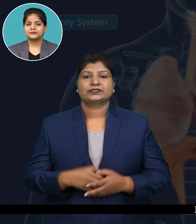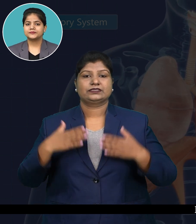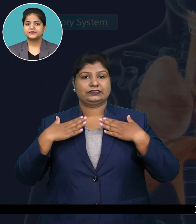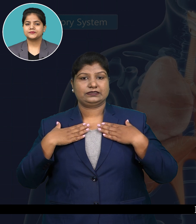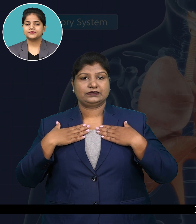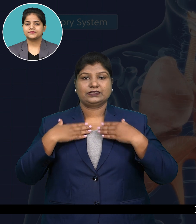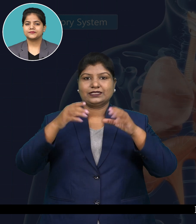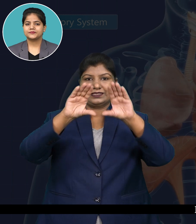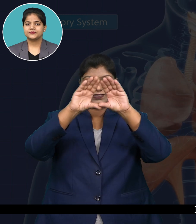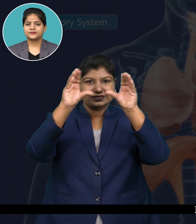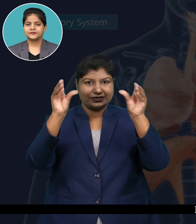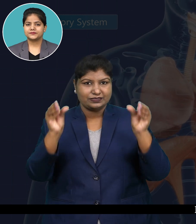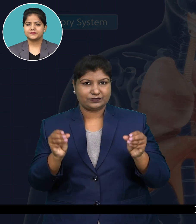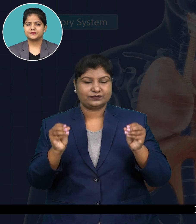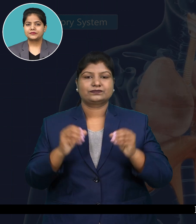lungs,